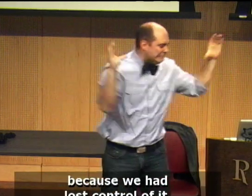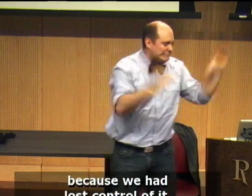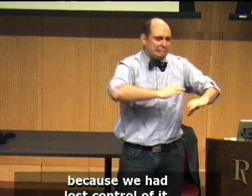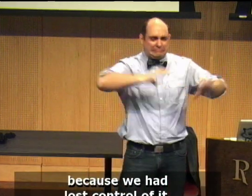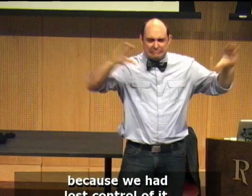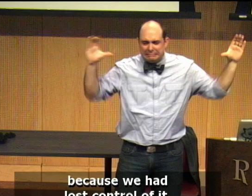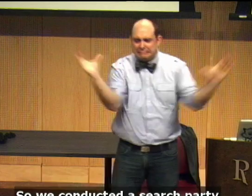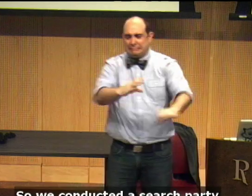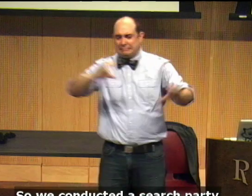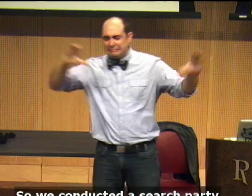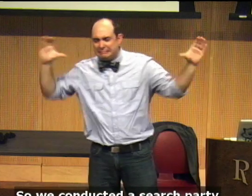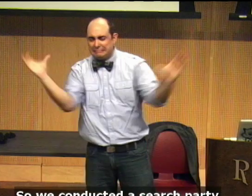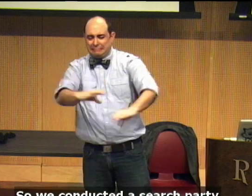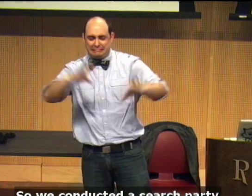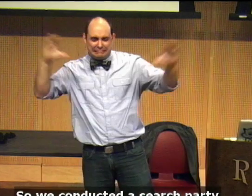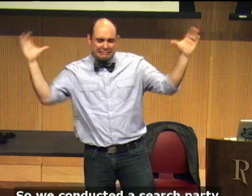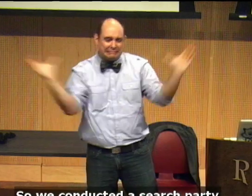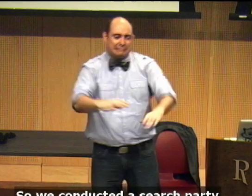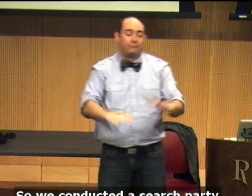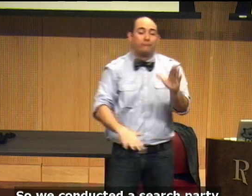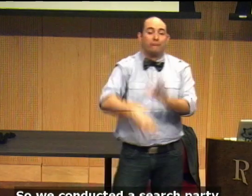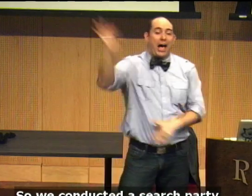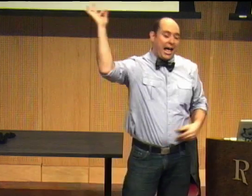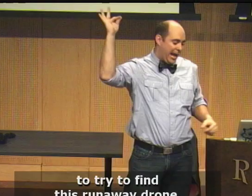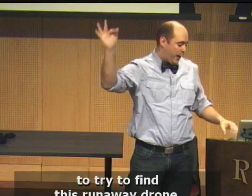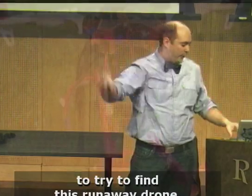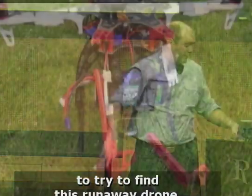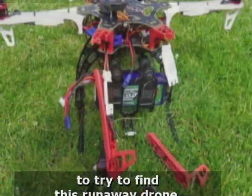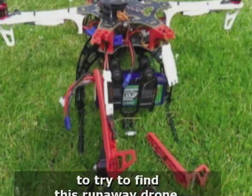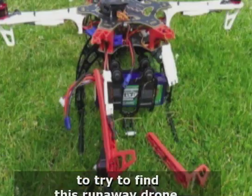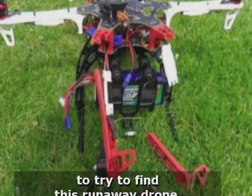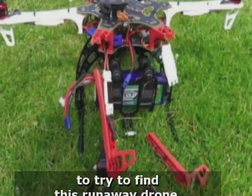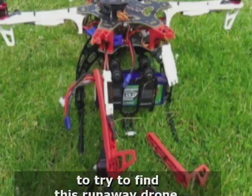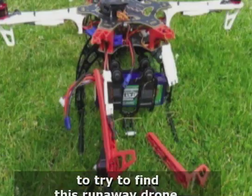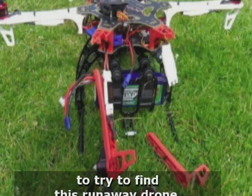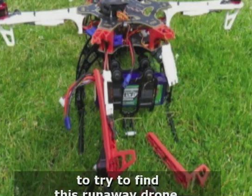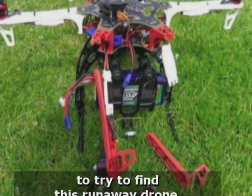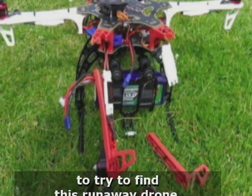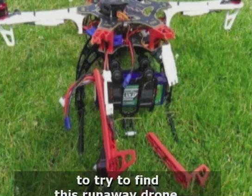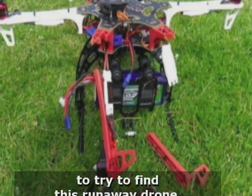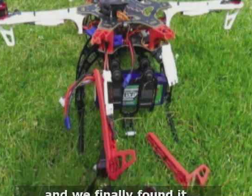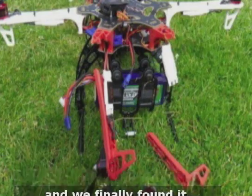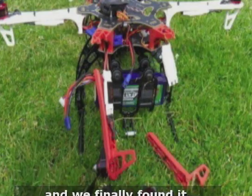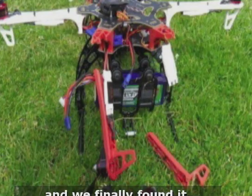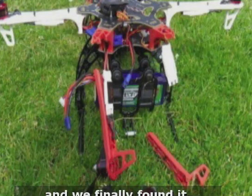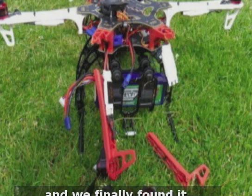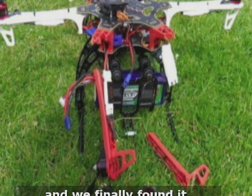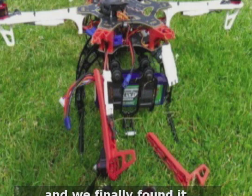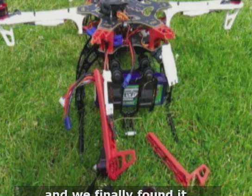it. So we conducted a search party to try to find this runaway drone, and we finally found